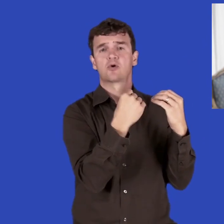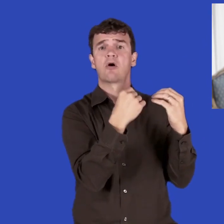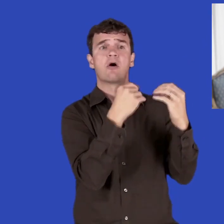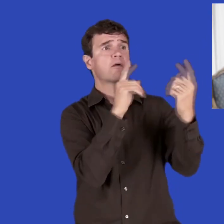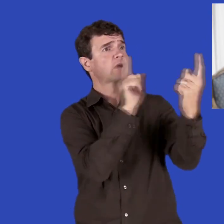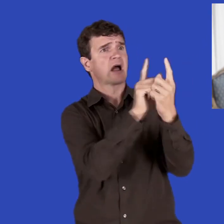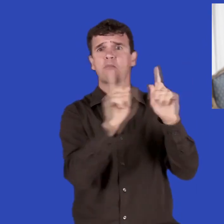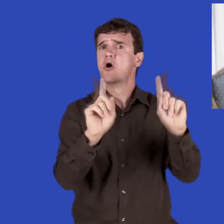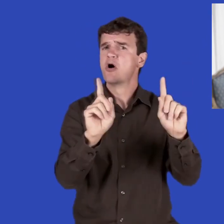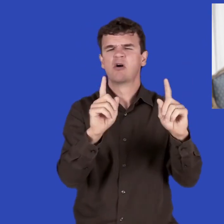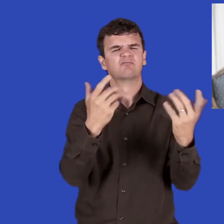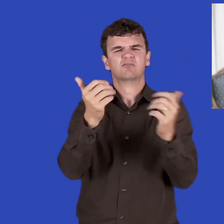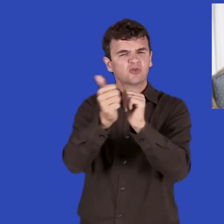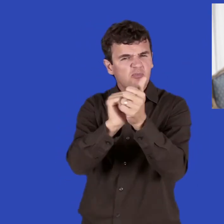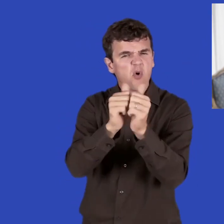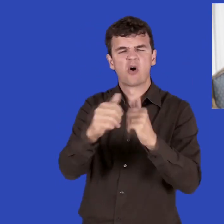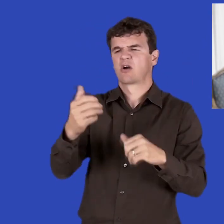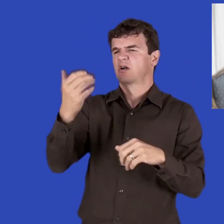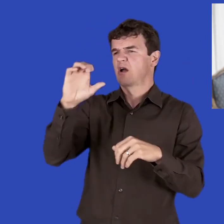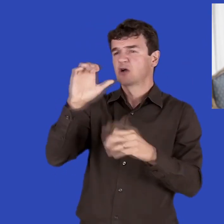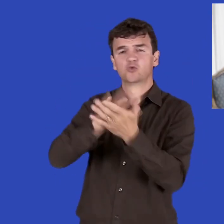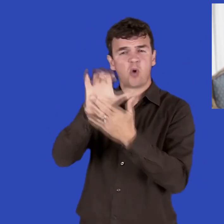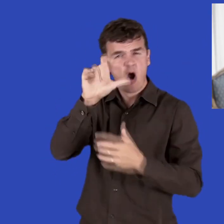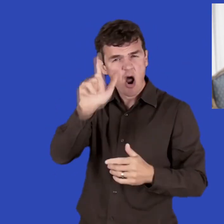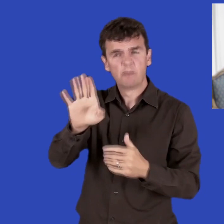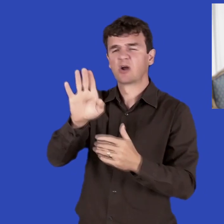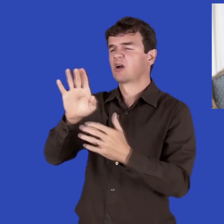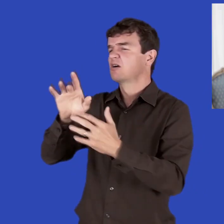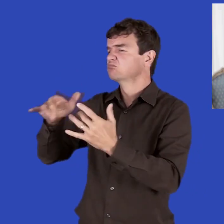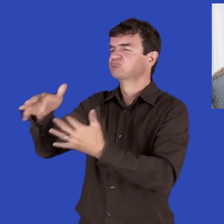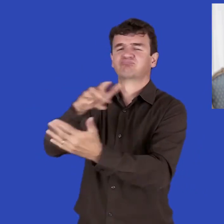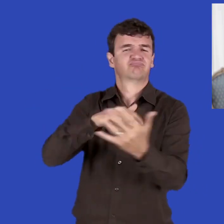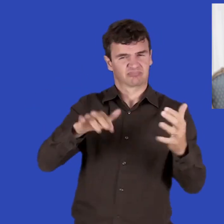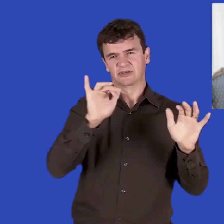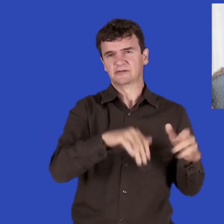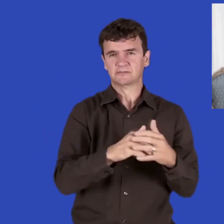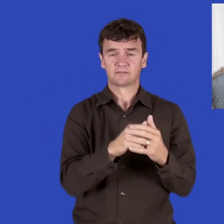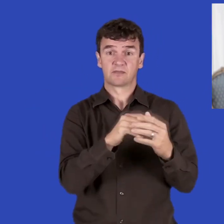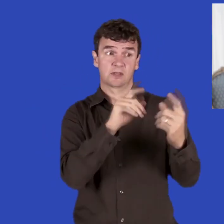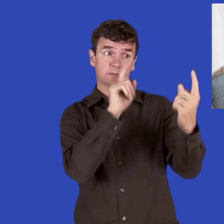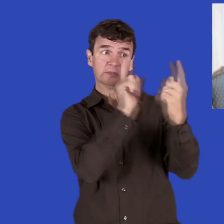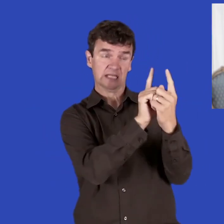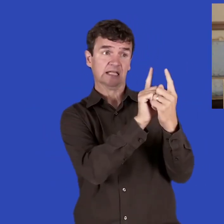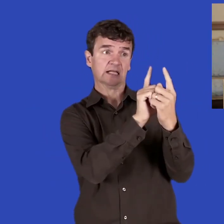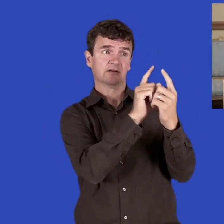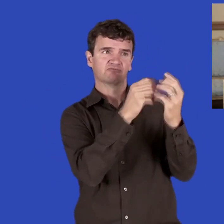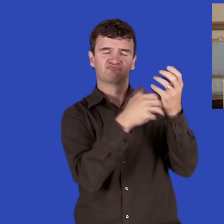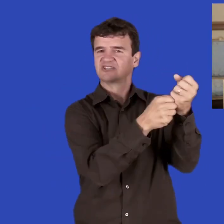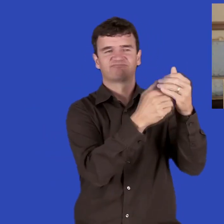but perhaps you know them through sports or through another club function in the school. So I think that's the start